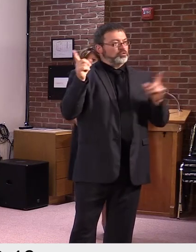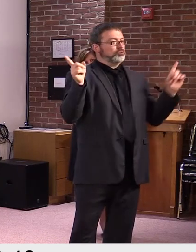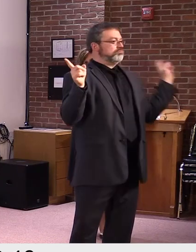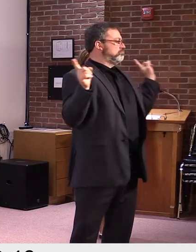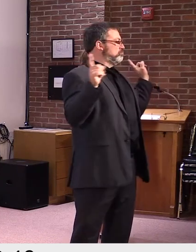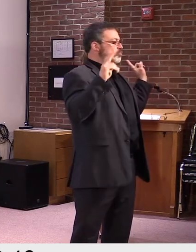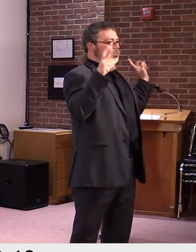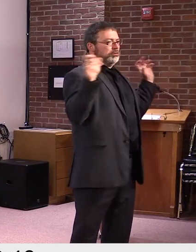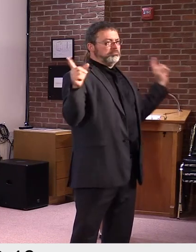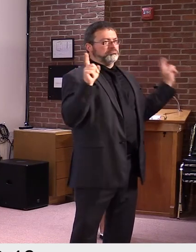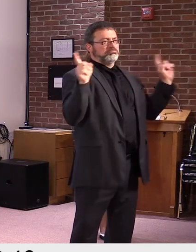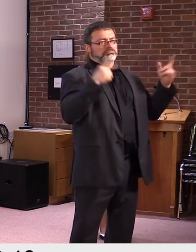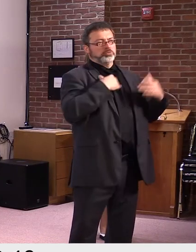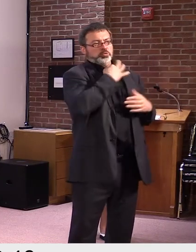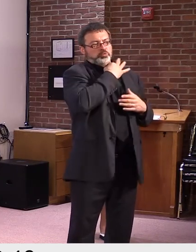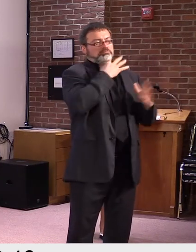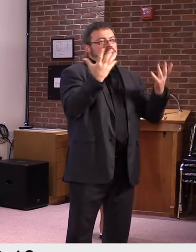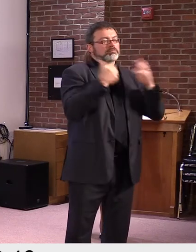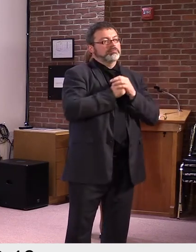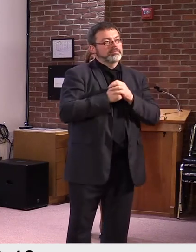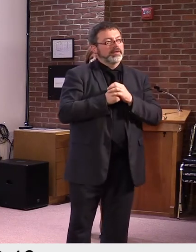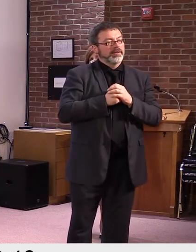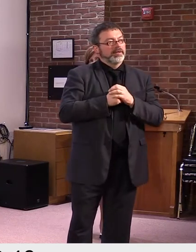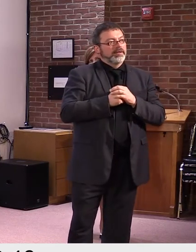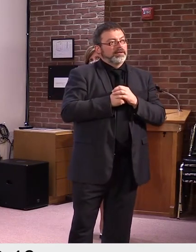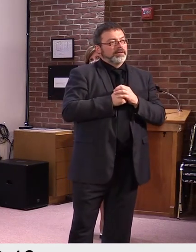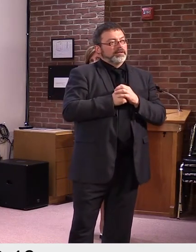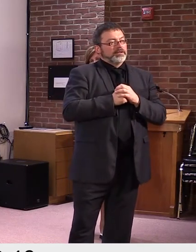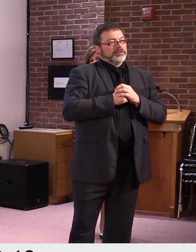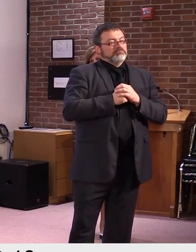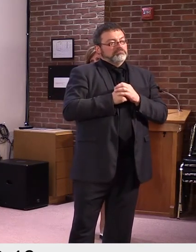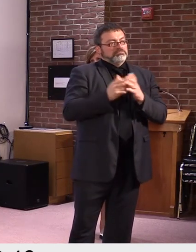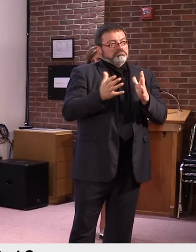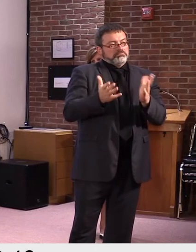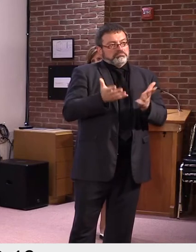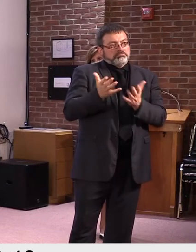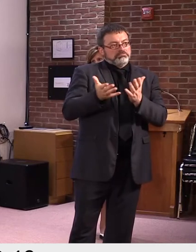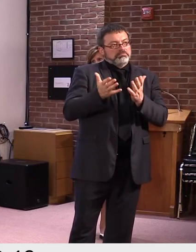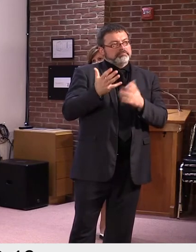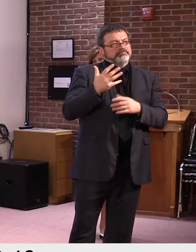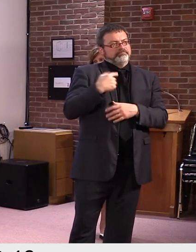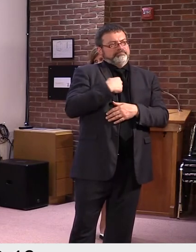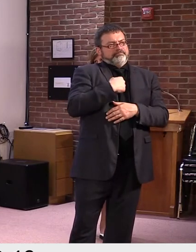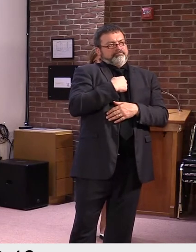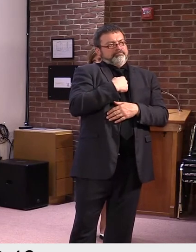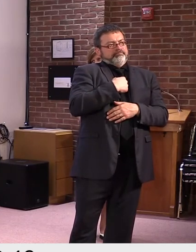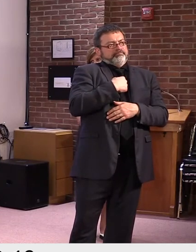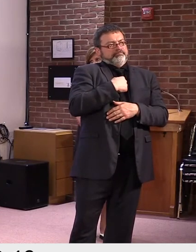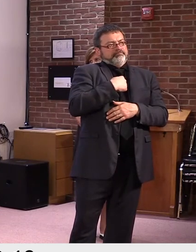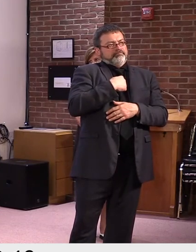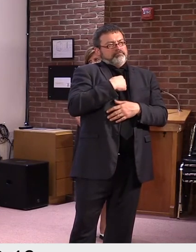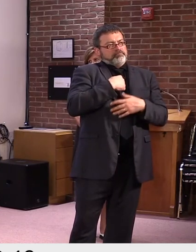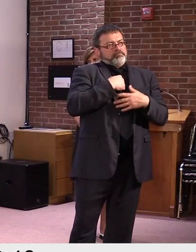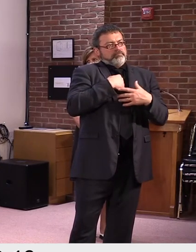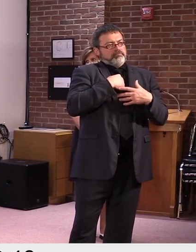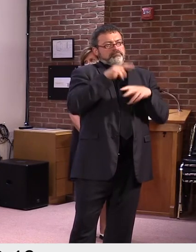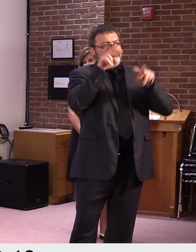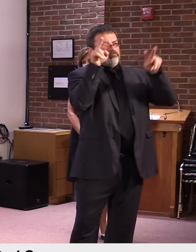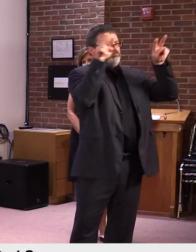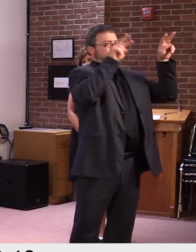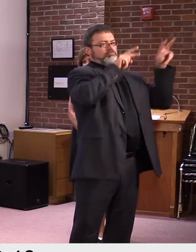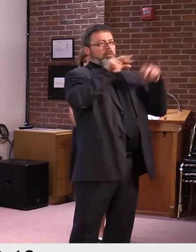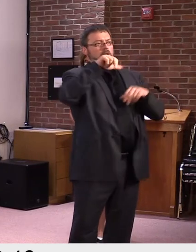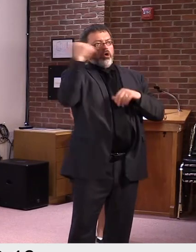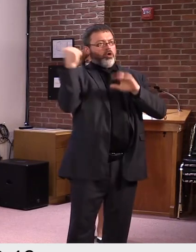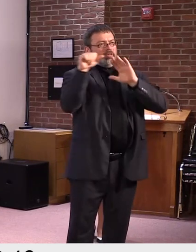Vermont appears to people from the outside. Governor, you have been very outspoken, very articulate in your calls for making this state an